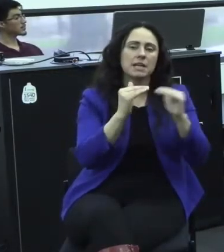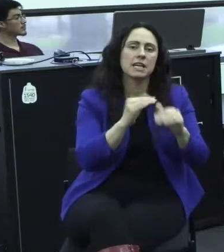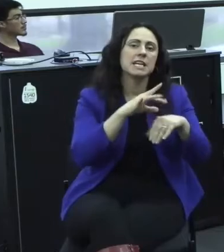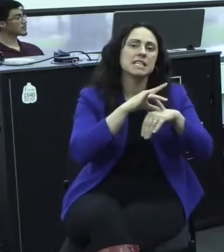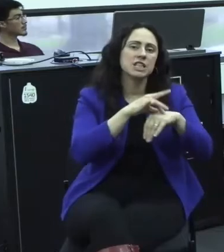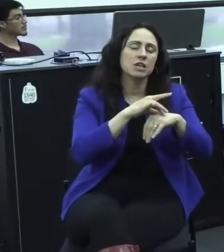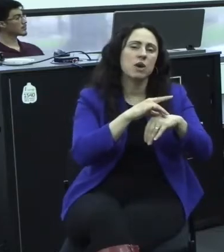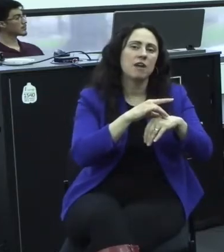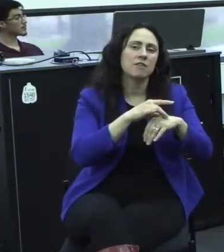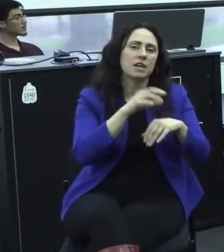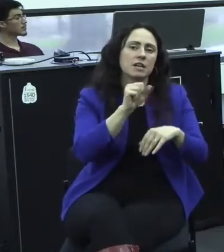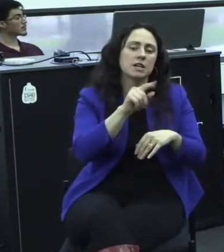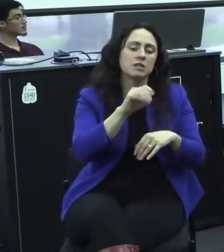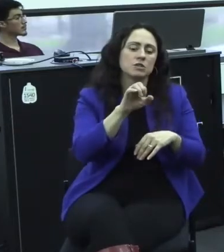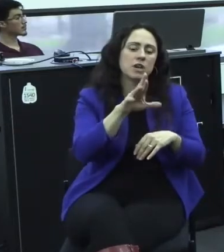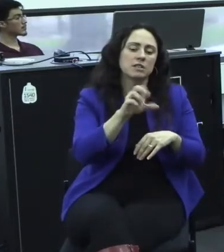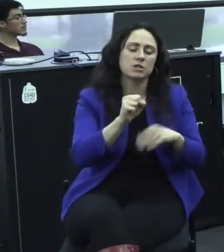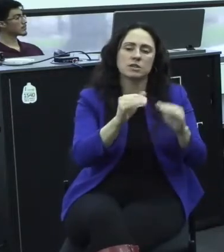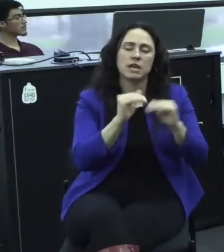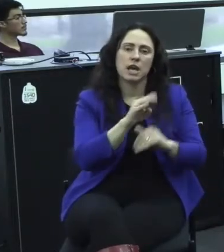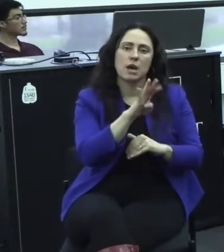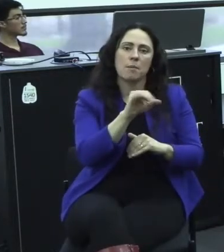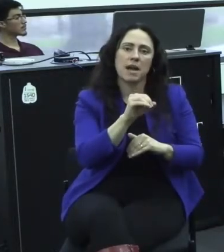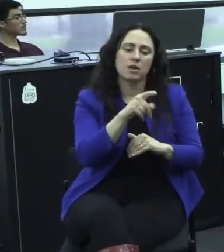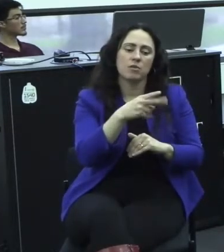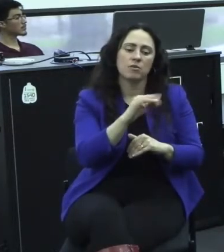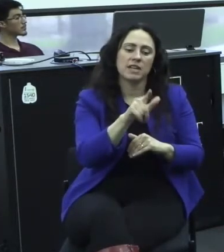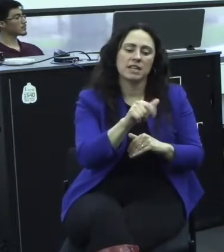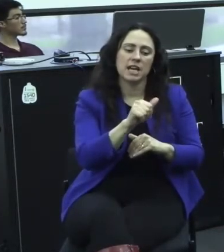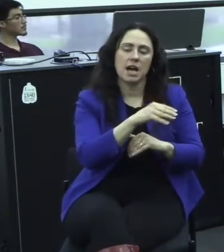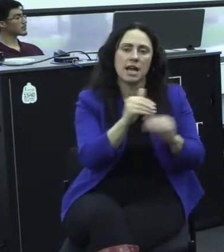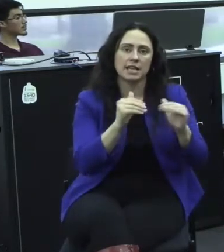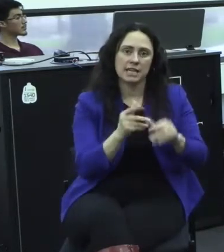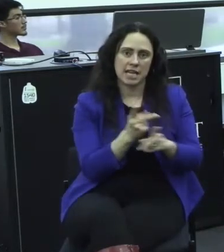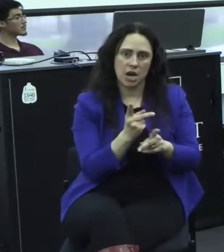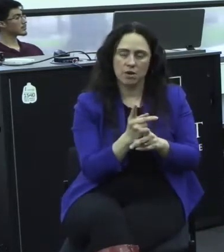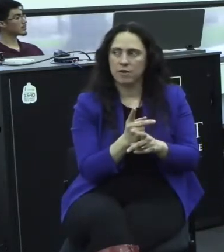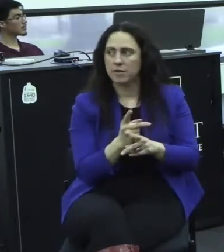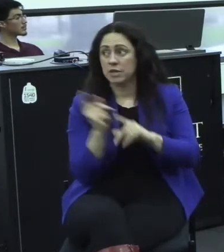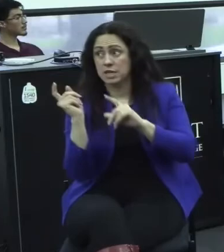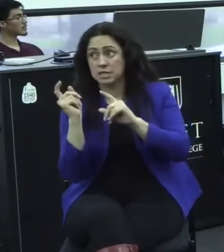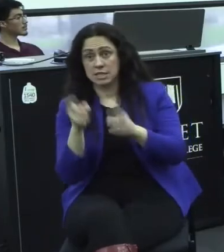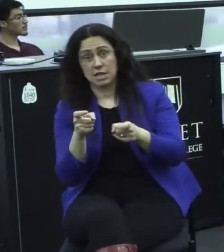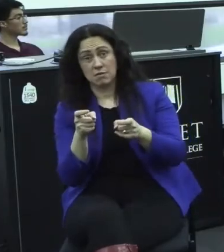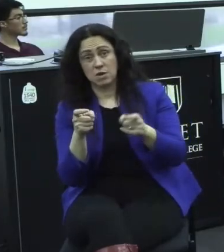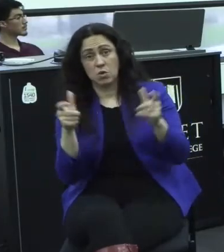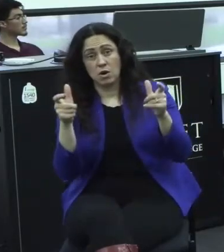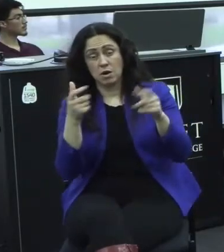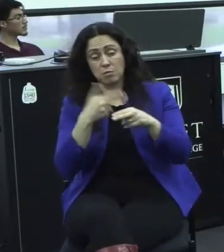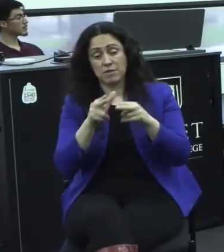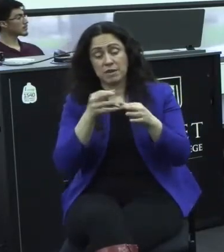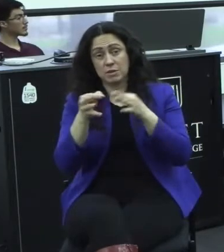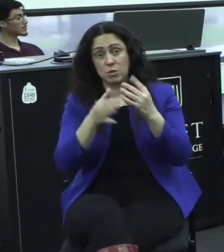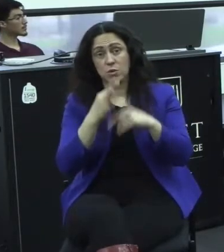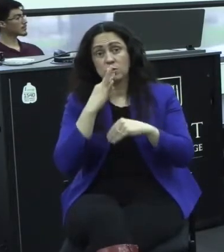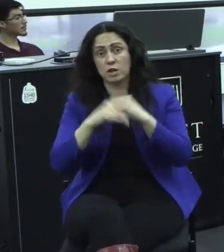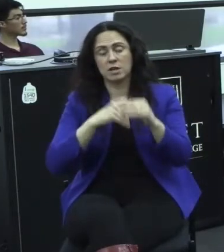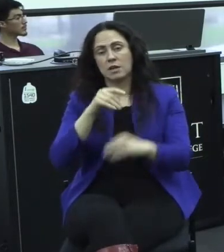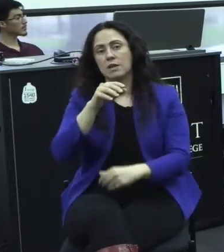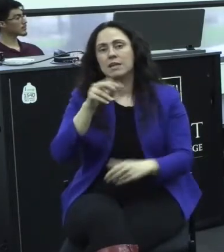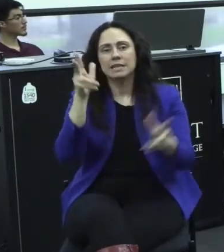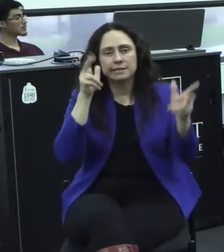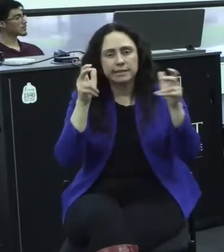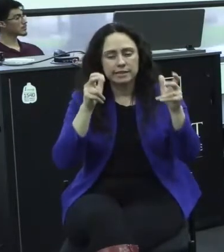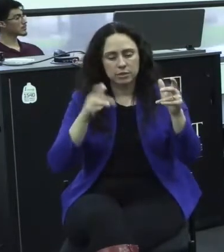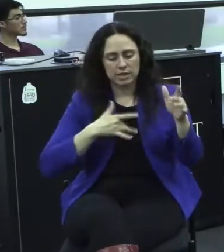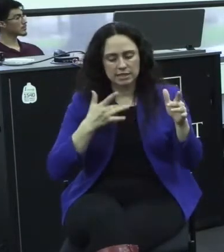stressors, biophilia, and care. So just to give you a little snippet of what we're talking about, when we're talking about sensory loading, I'm going